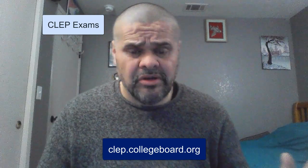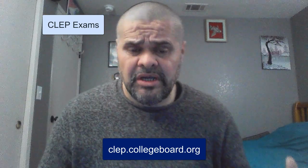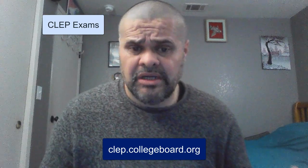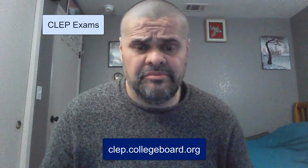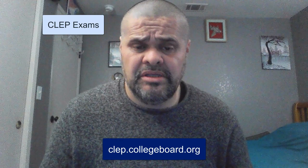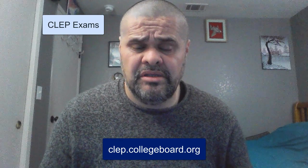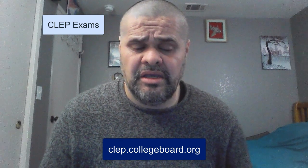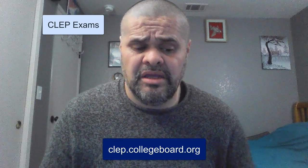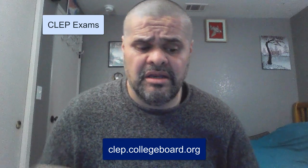you are not going to be in